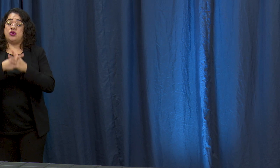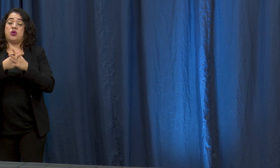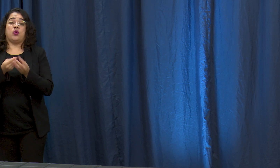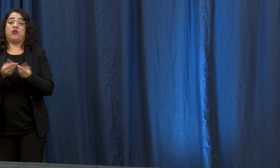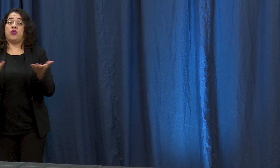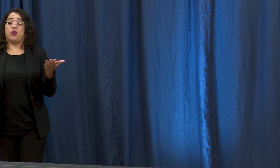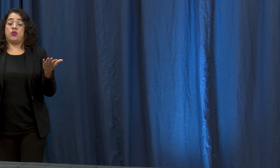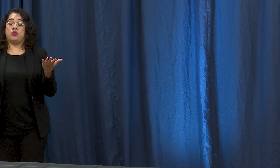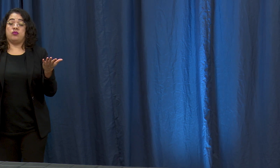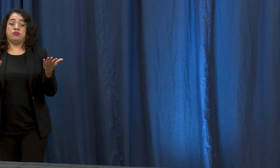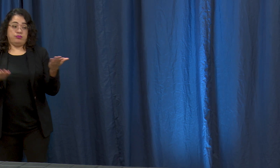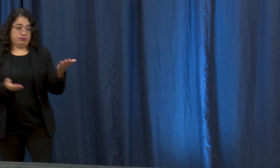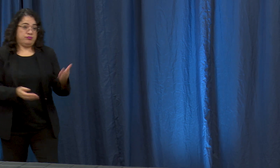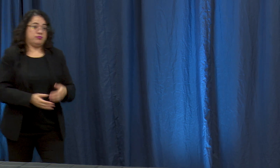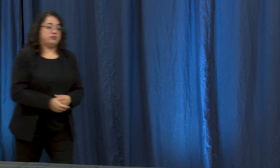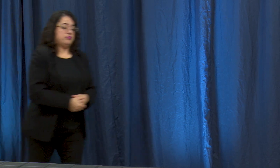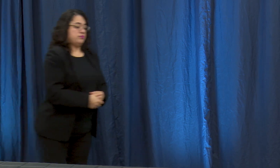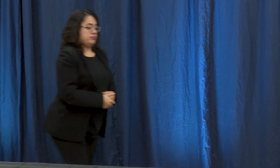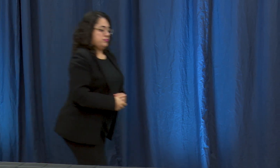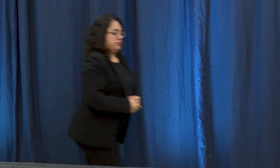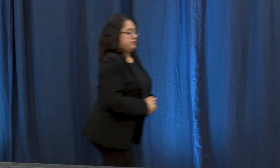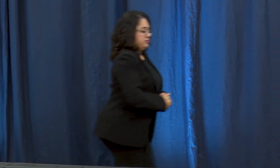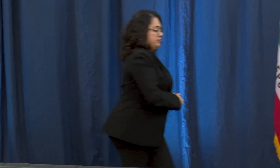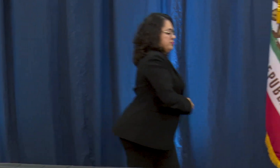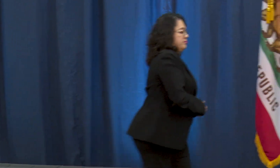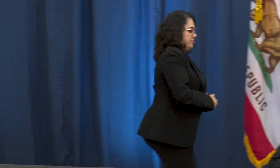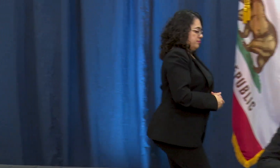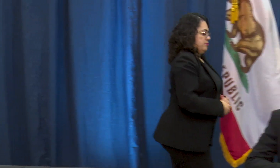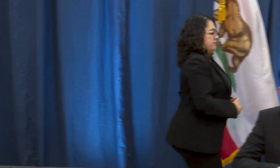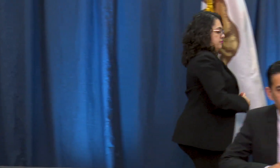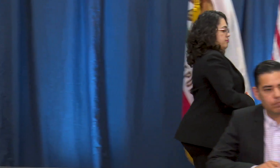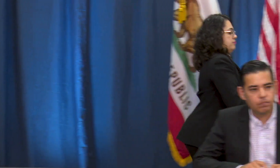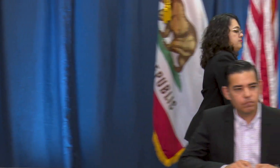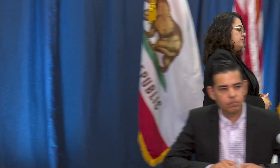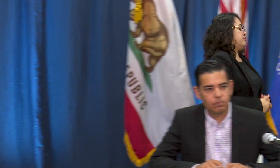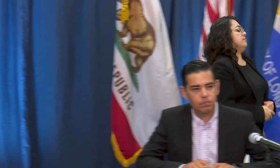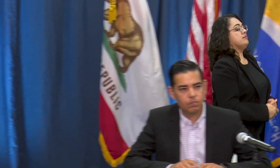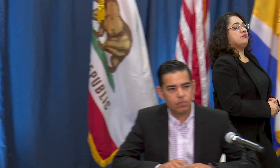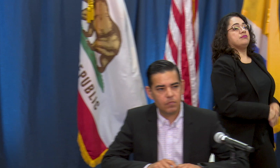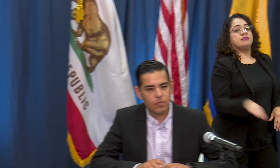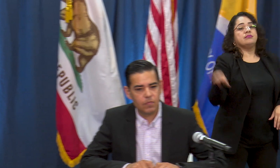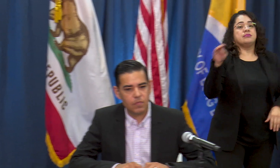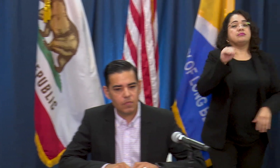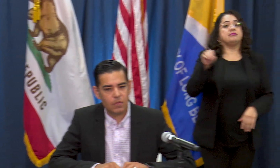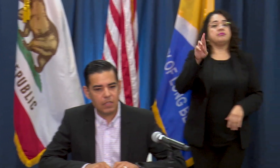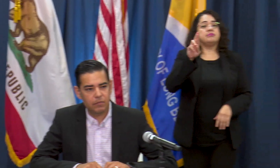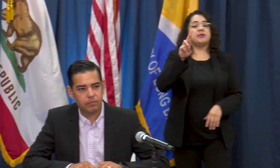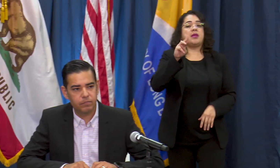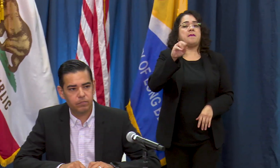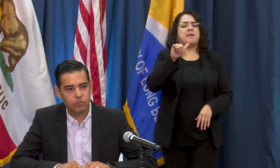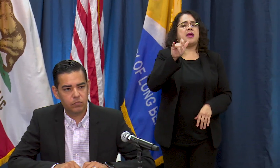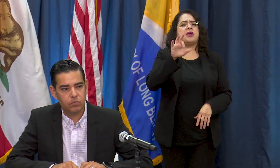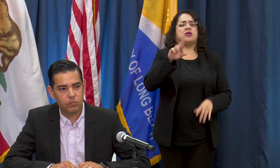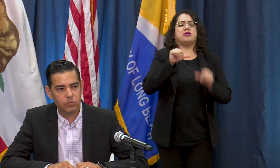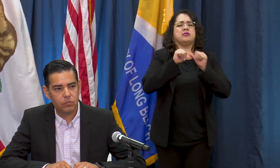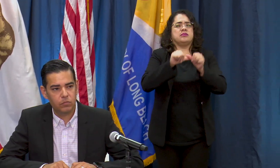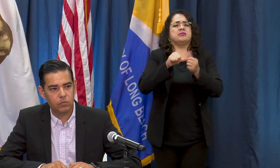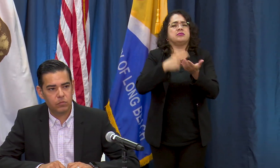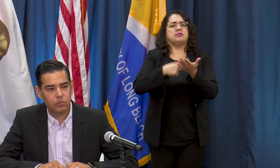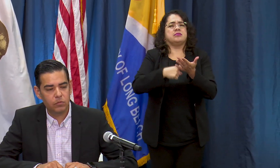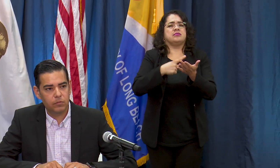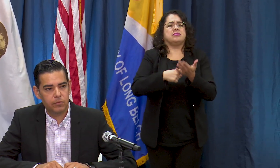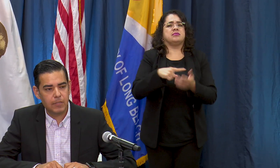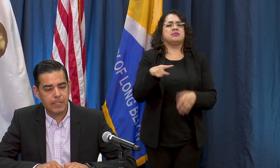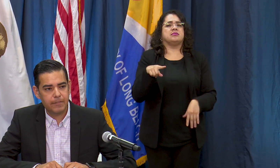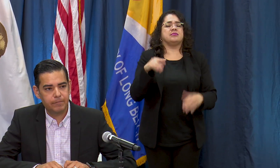of questions. Mr. Mayor, one of the big questions that we have, obviously, that we continue to address in these conversations is questions with regard to